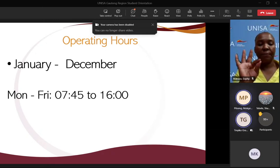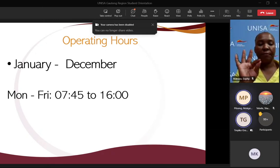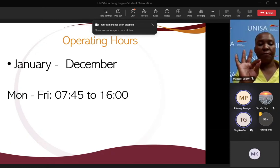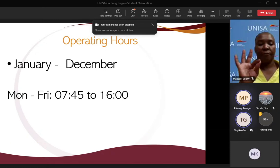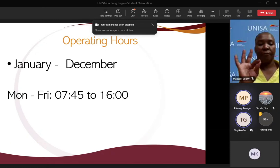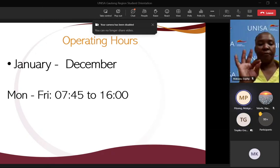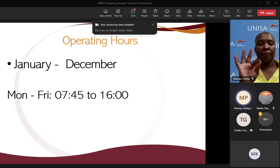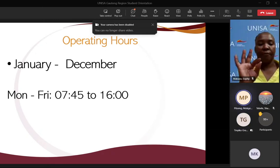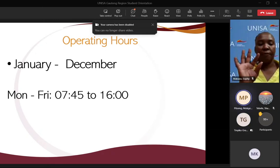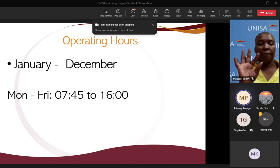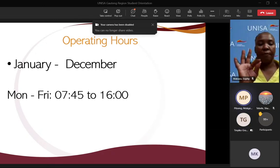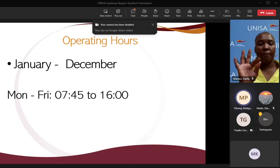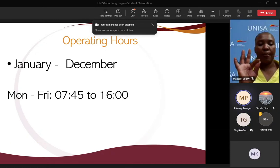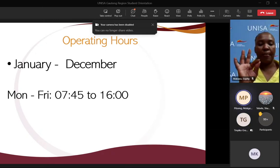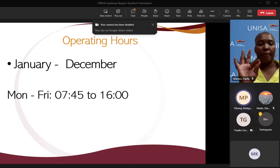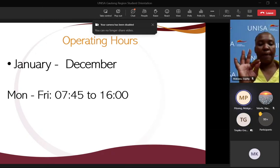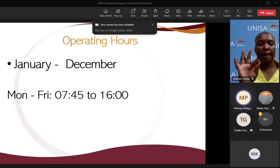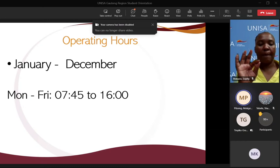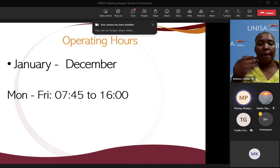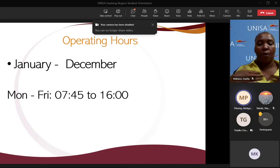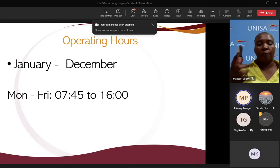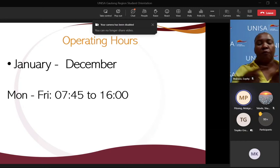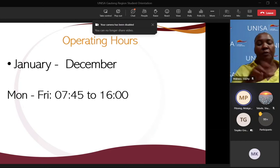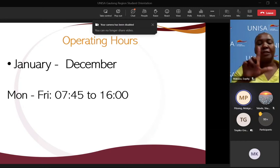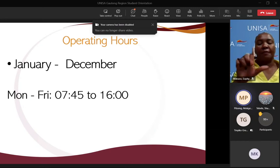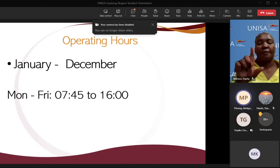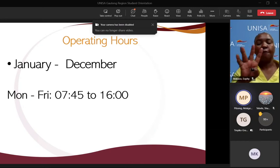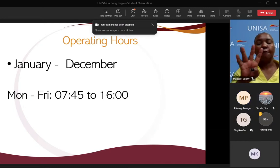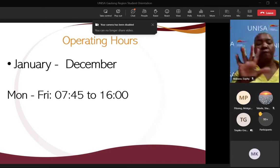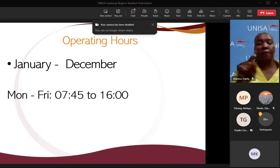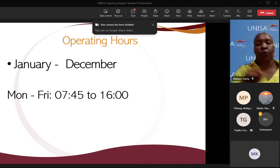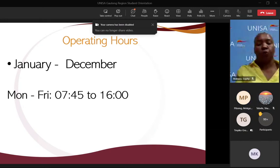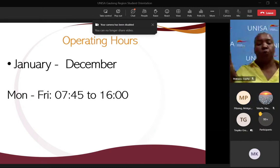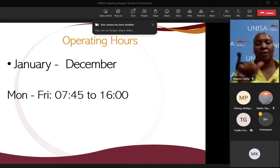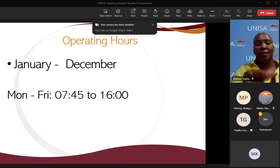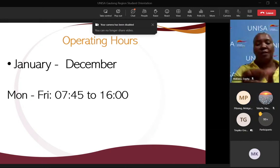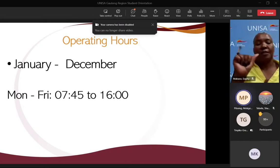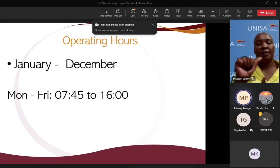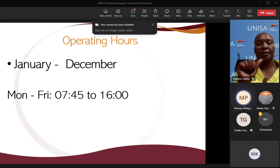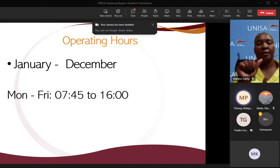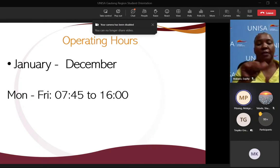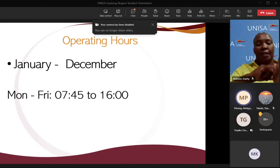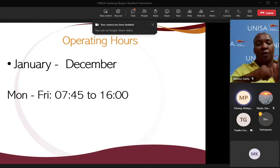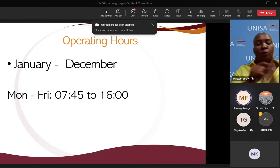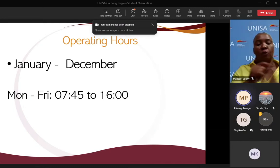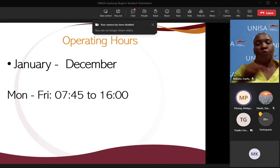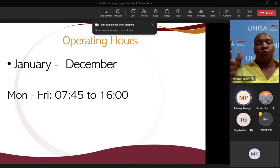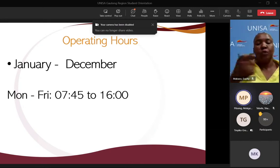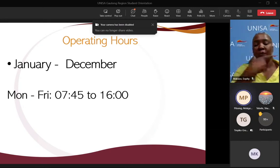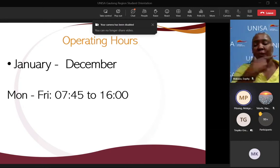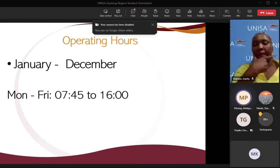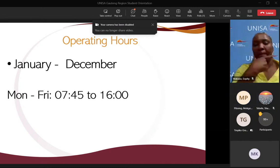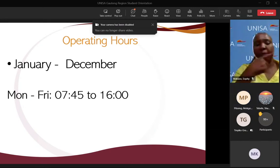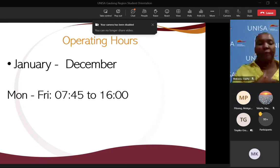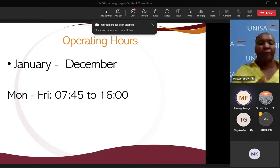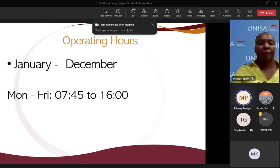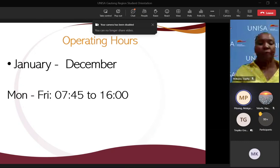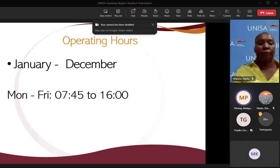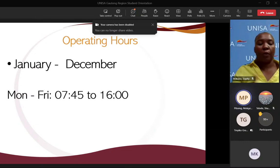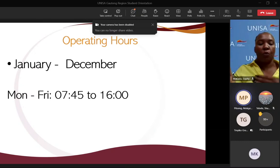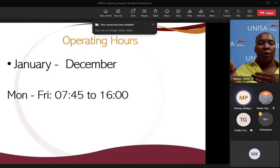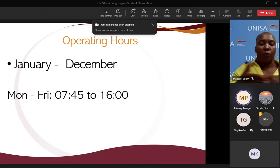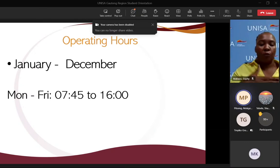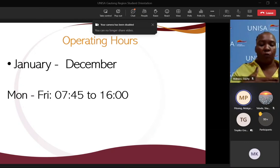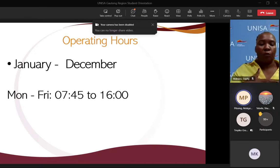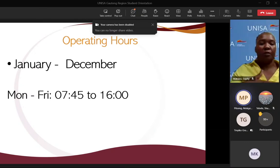we are open from 7 45 to 16 hours January to December and we are closed on